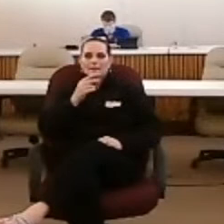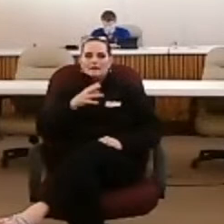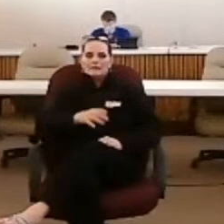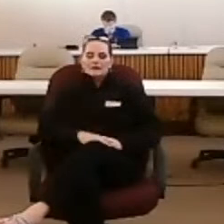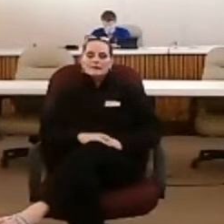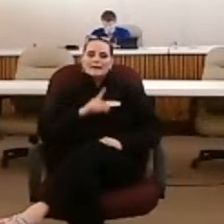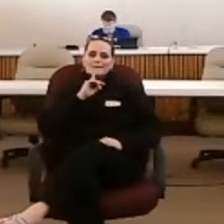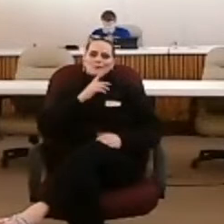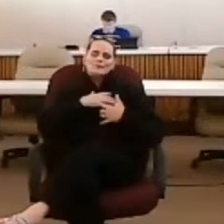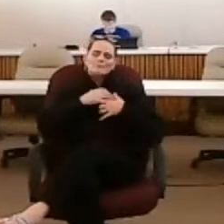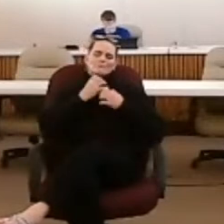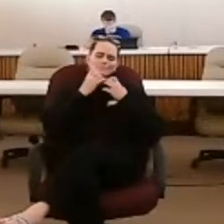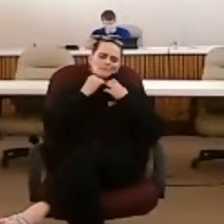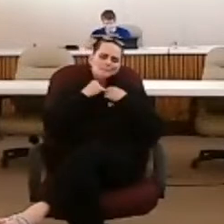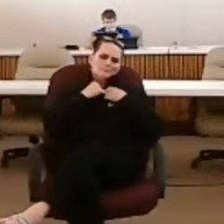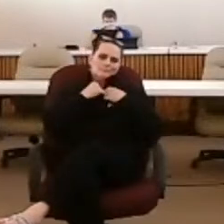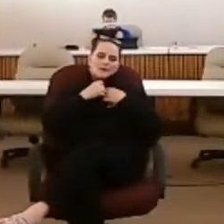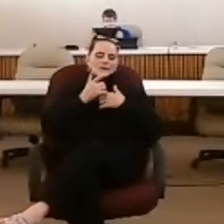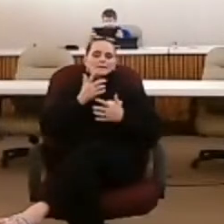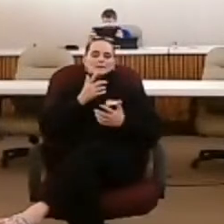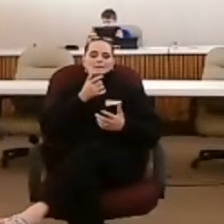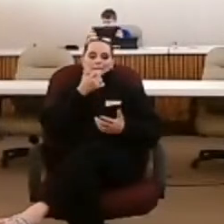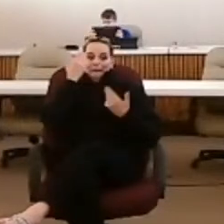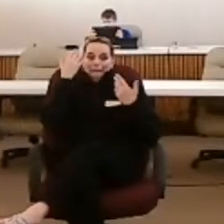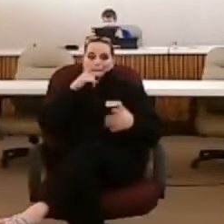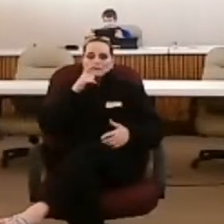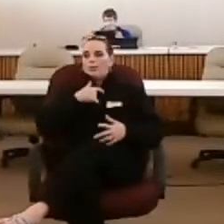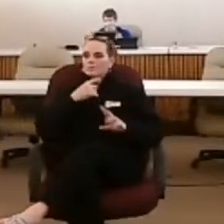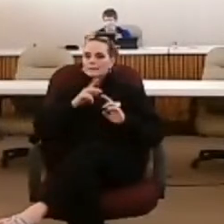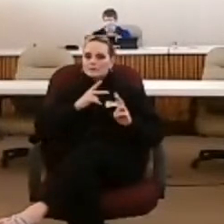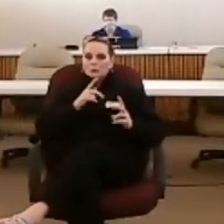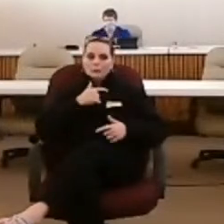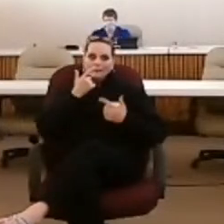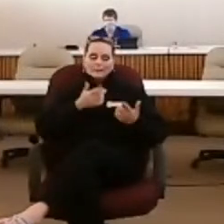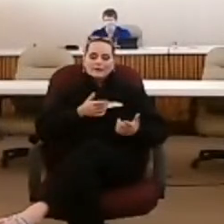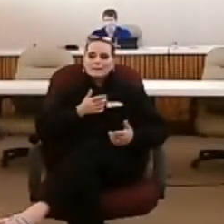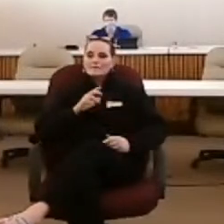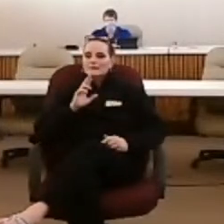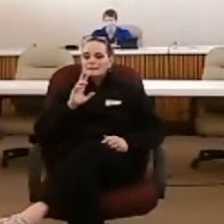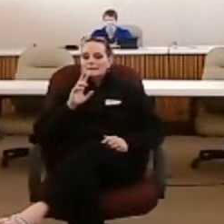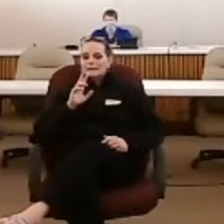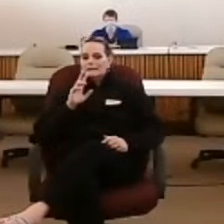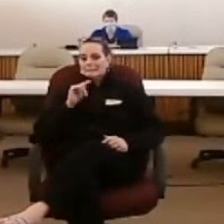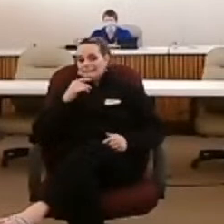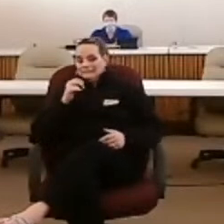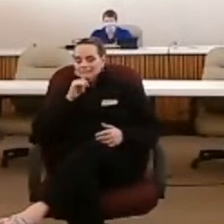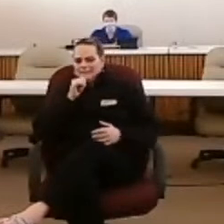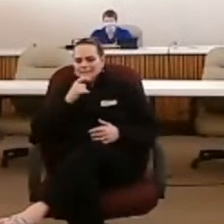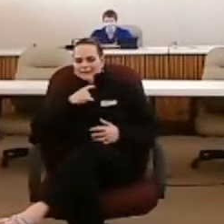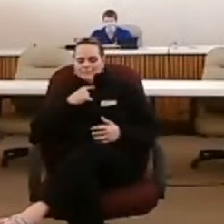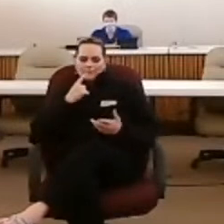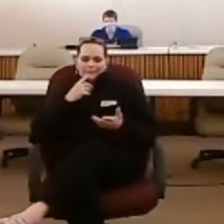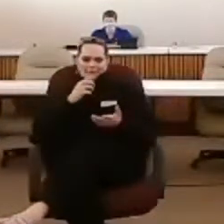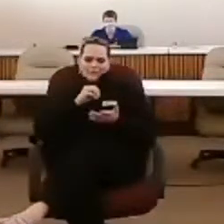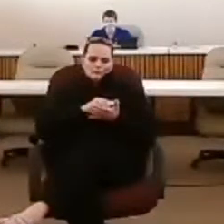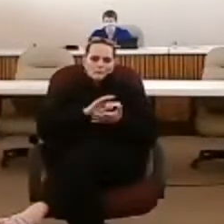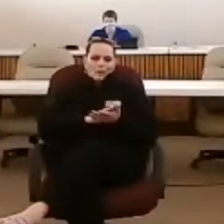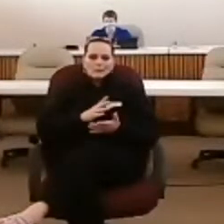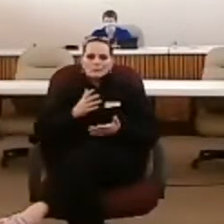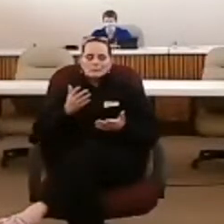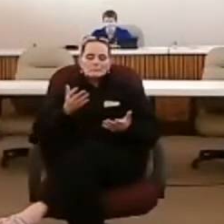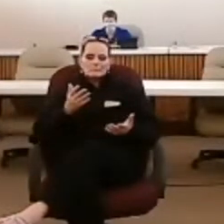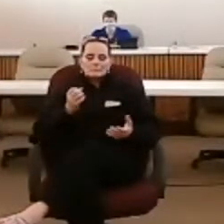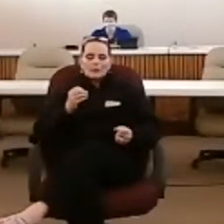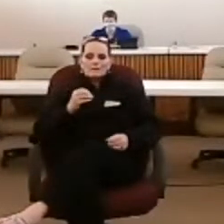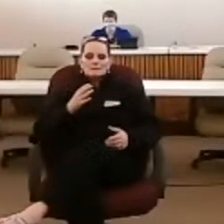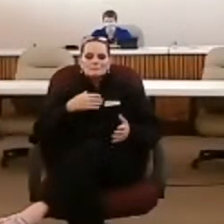heart-wrenching, really, because I have no idea who these people were. And Tina said they didn't have a record of any Ferdinand and Elizabeth.